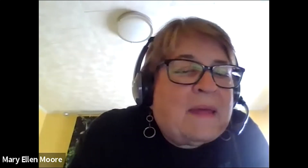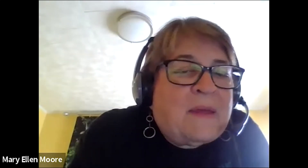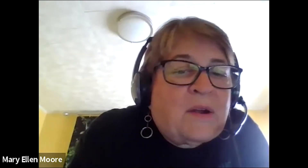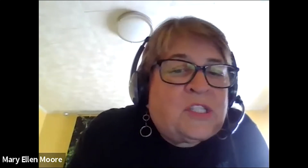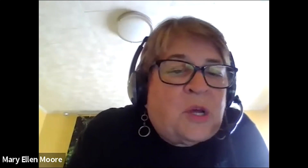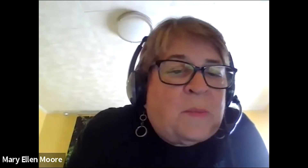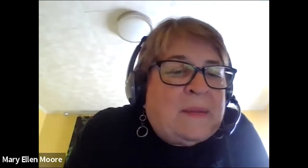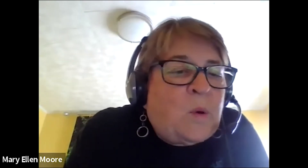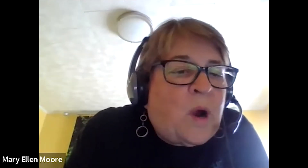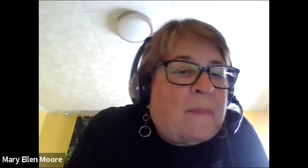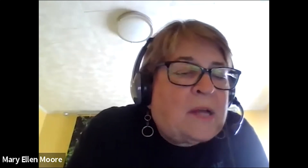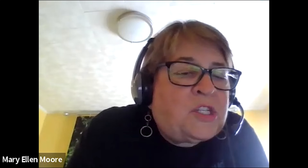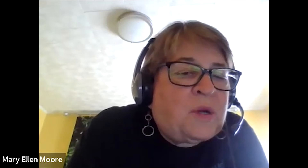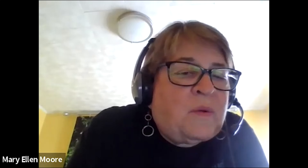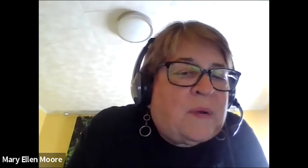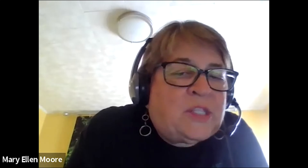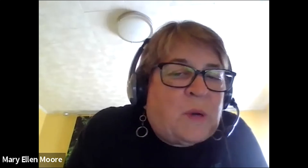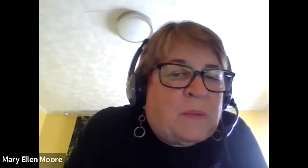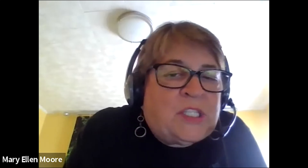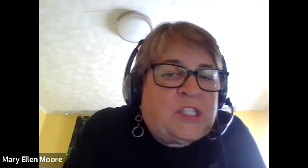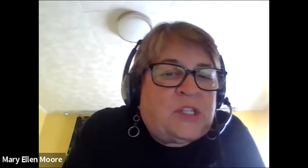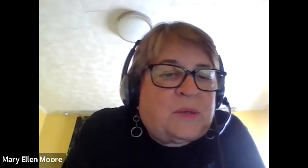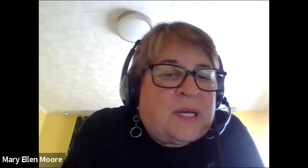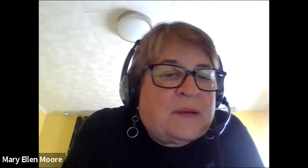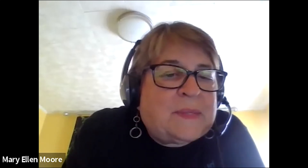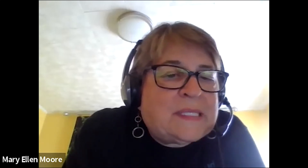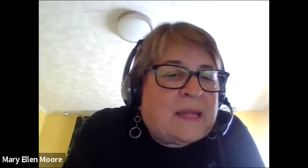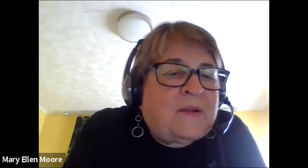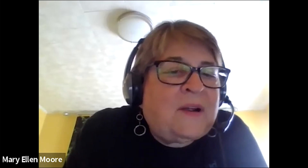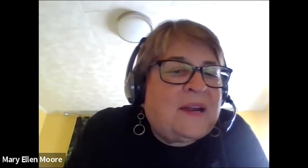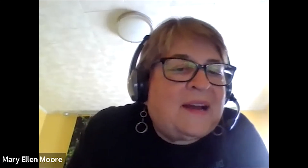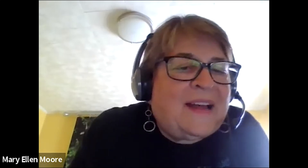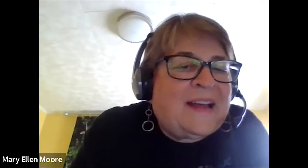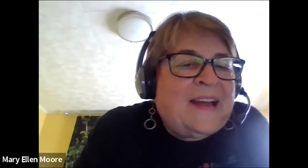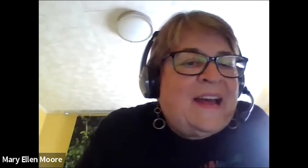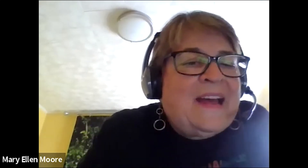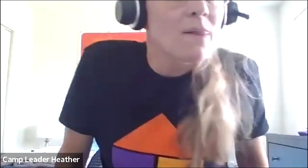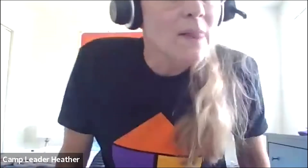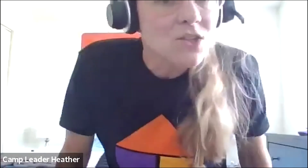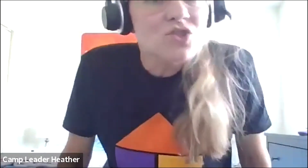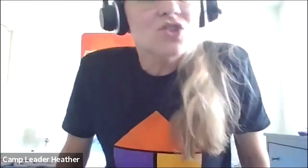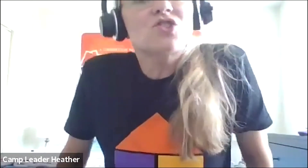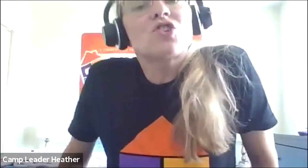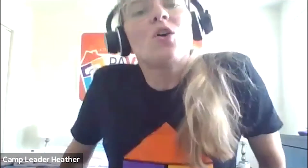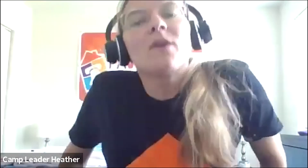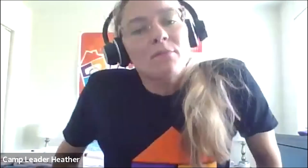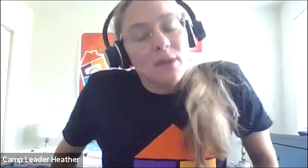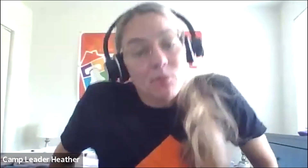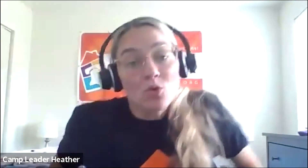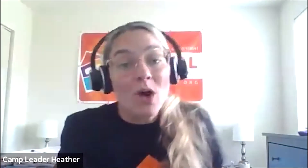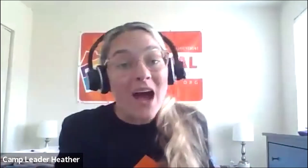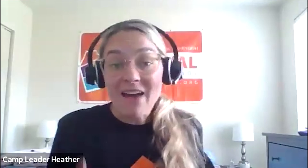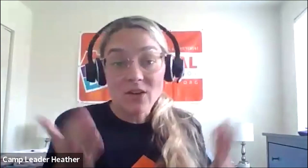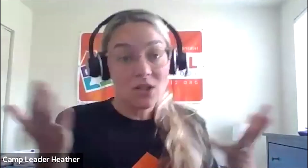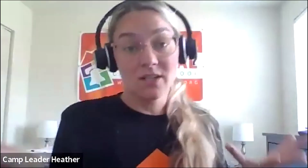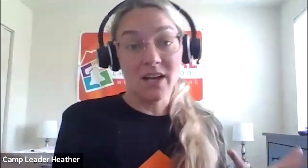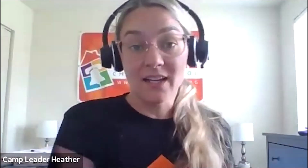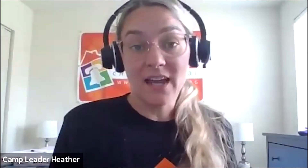There are so many more. I'm not sure what we should do here, Miss Heather. Let's just go with people who haven't done